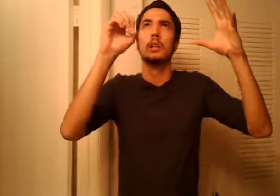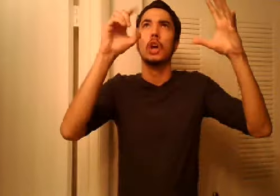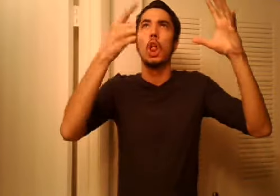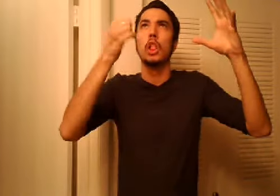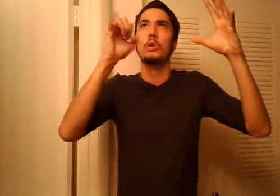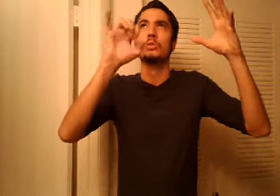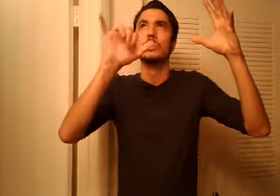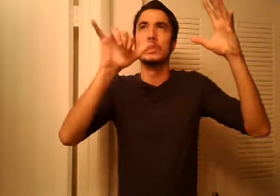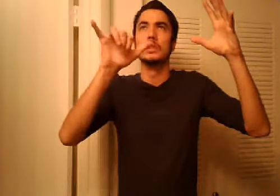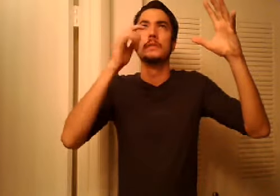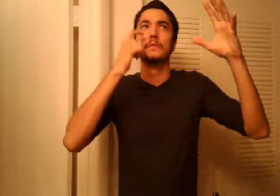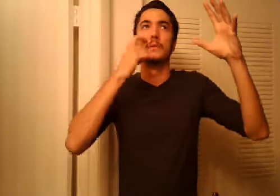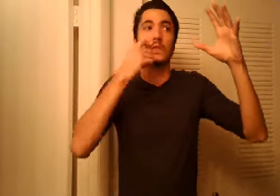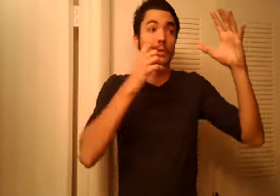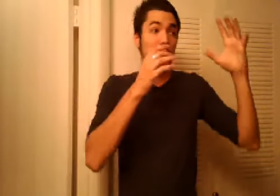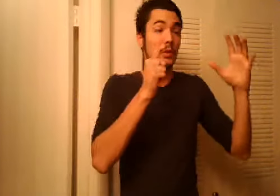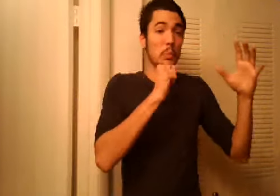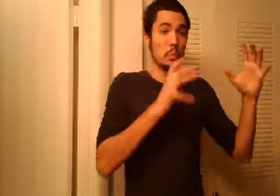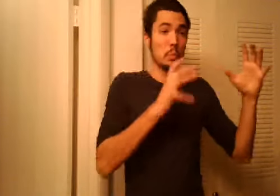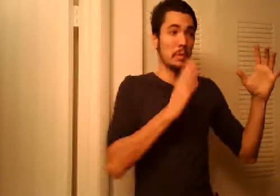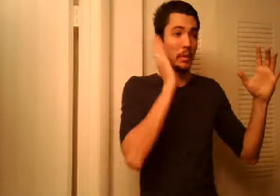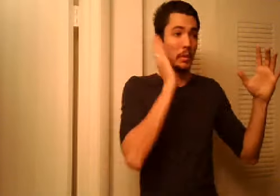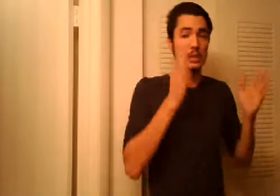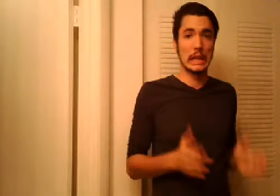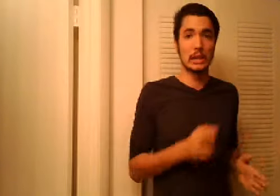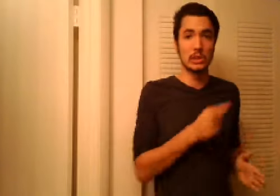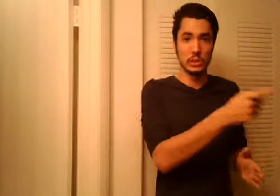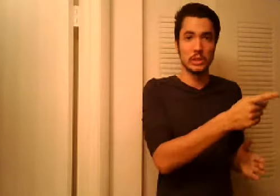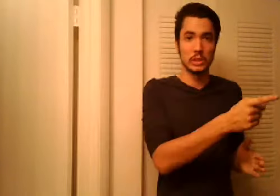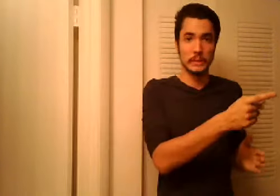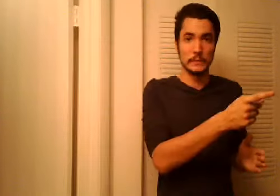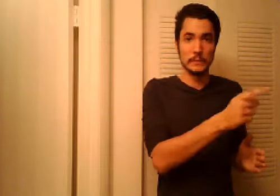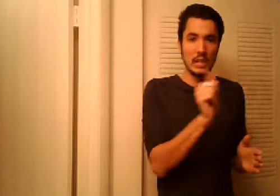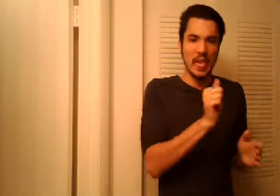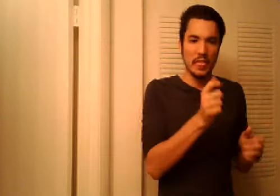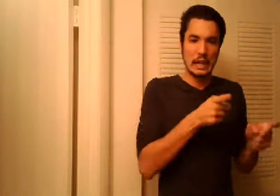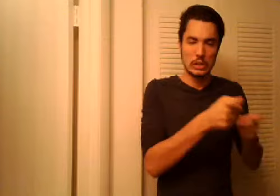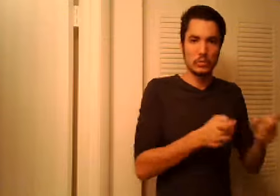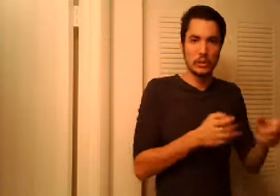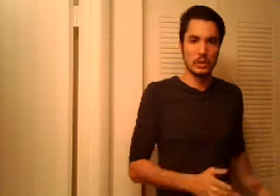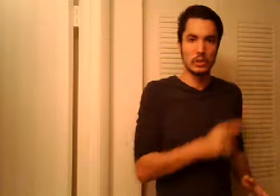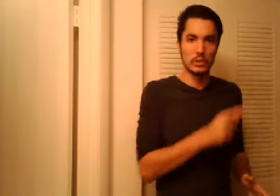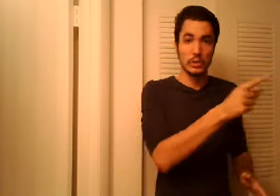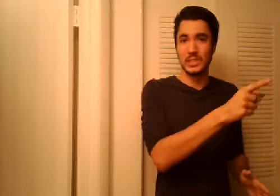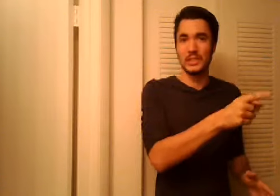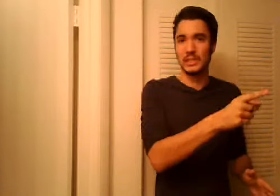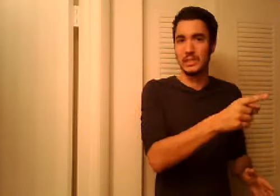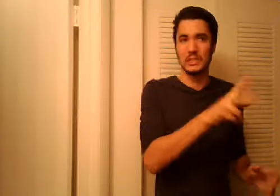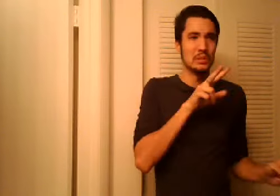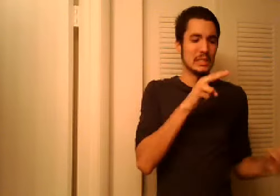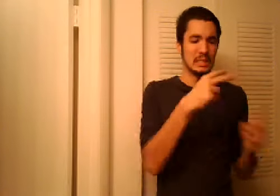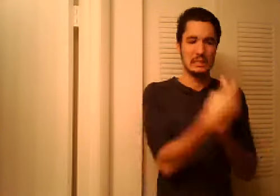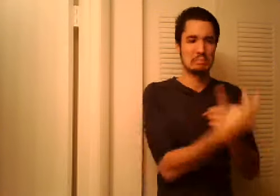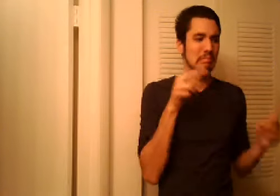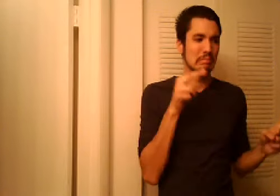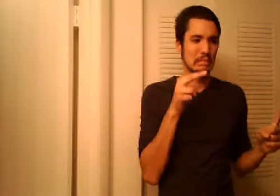she said, when Chris Ponsky, the Texas athletic director, said, these athletes don't see themselves as labor,